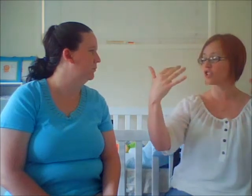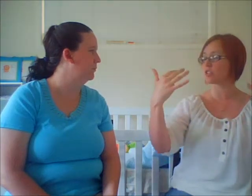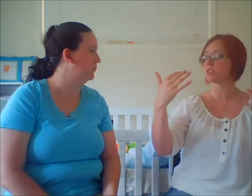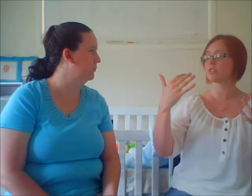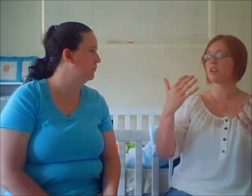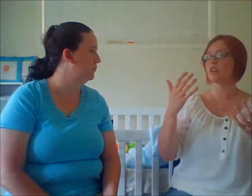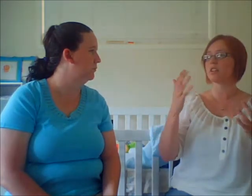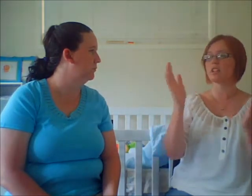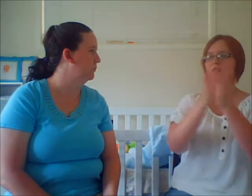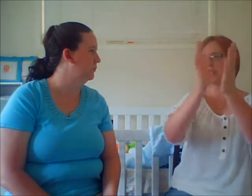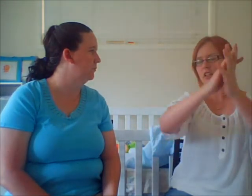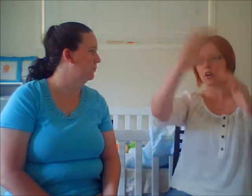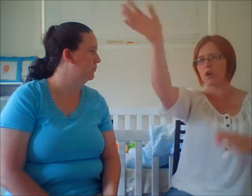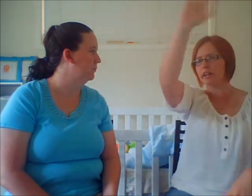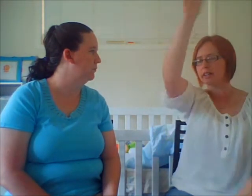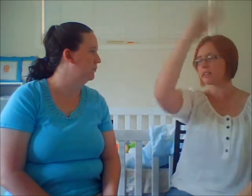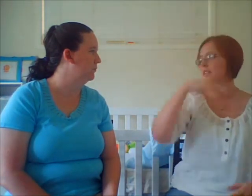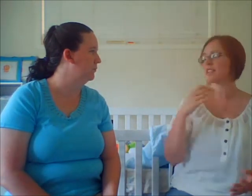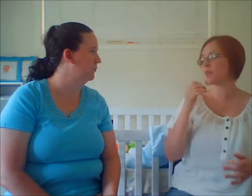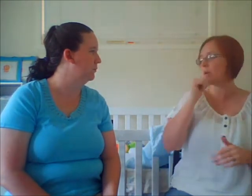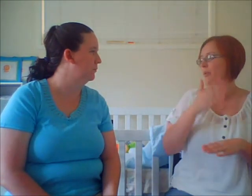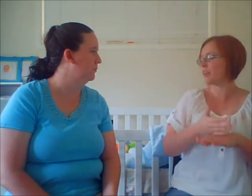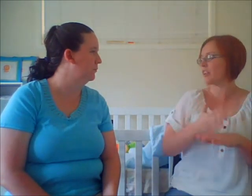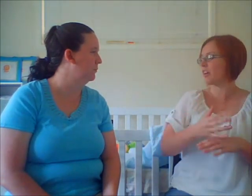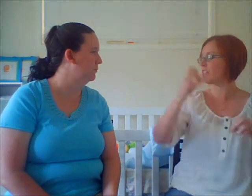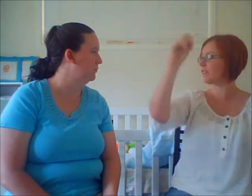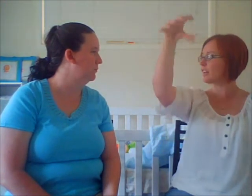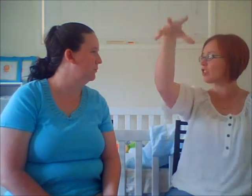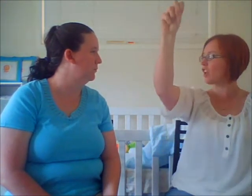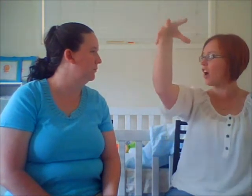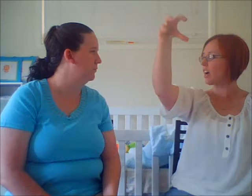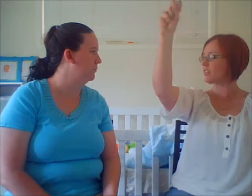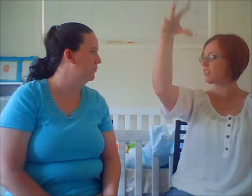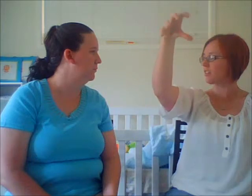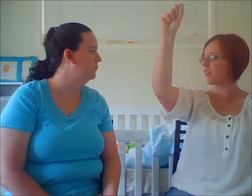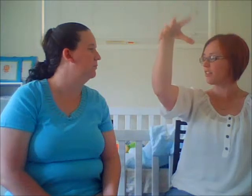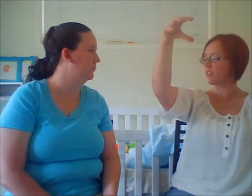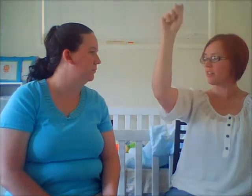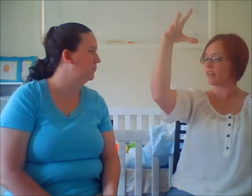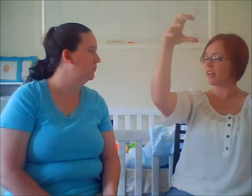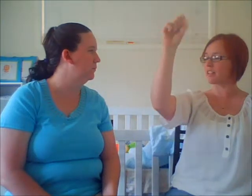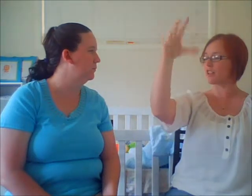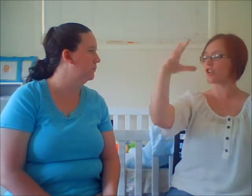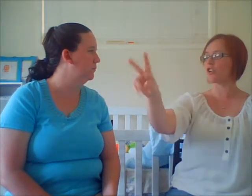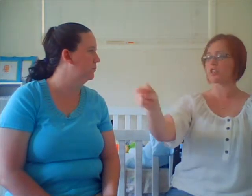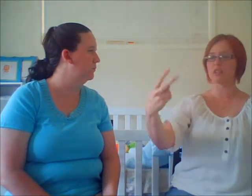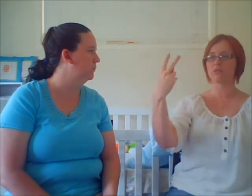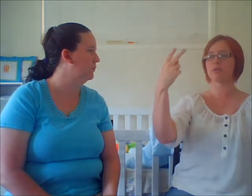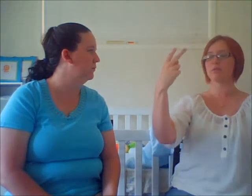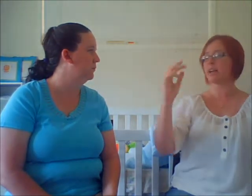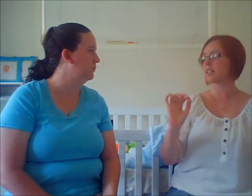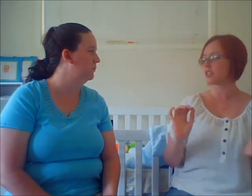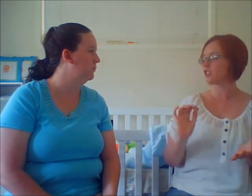attention, instead of, oi, that won't work, flashing lights, as a cue to, pay attention.